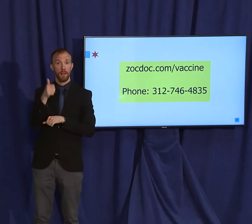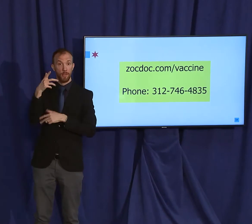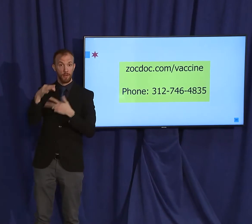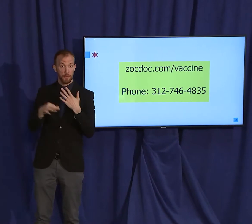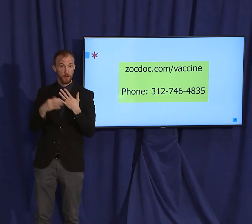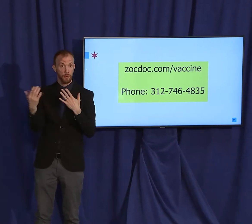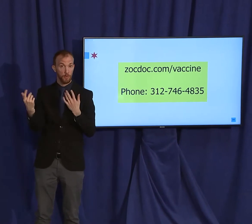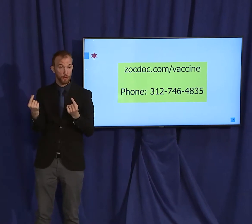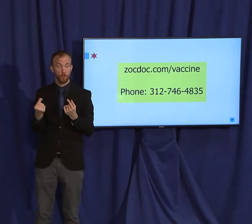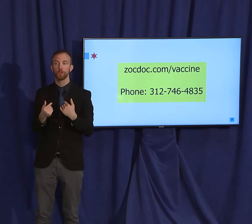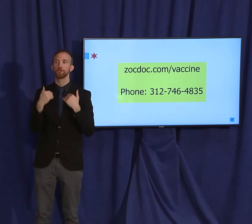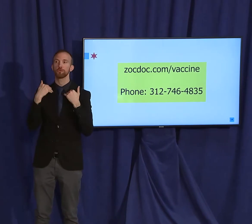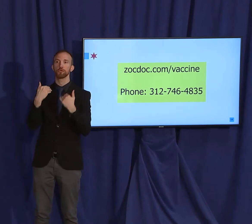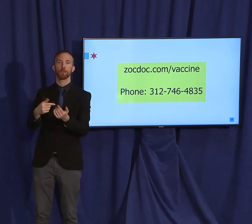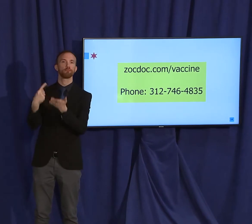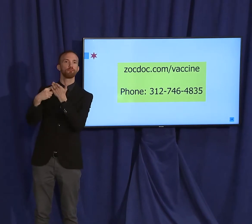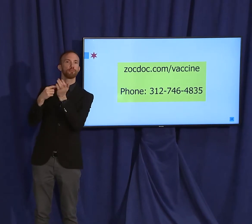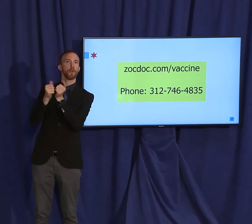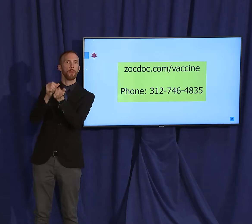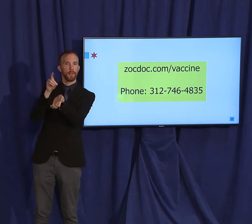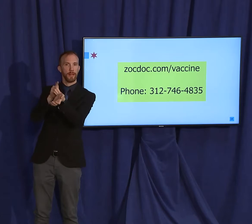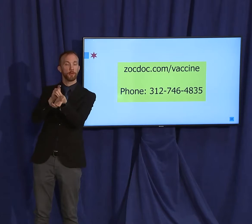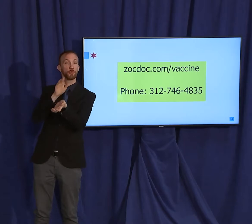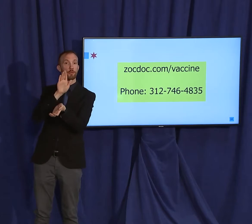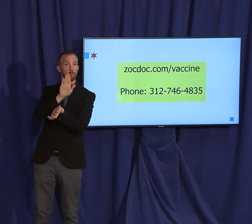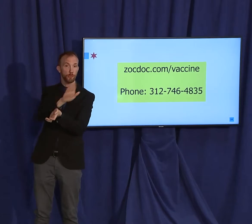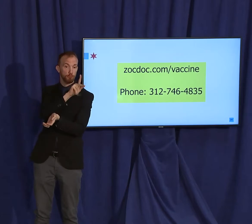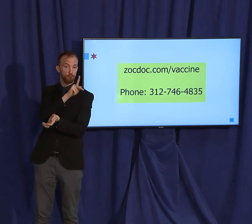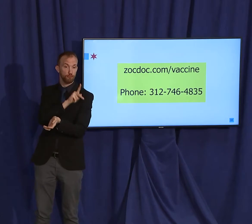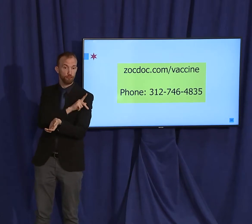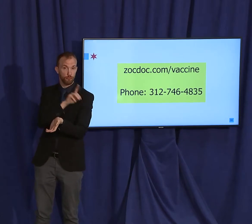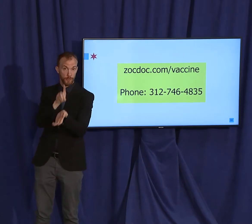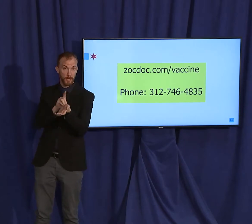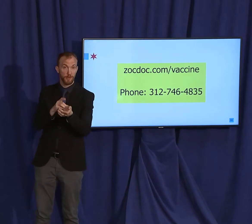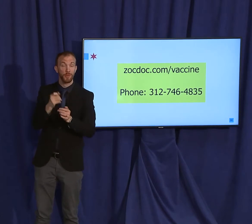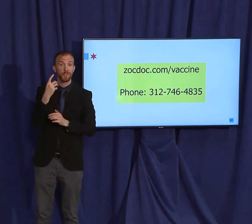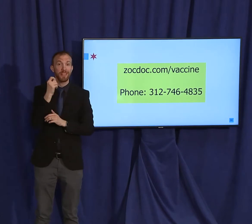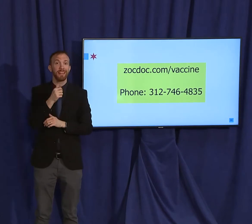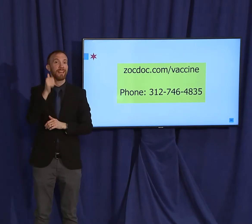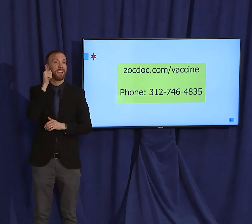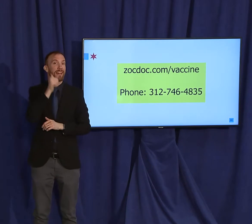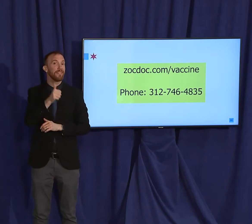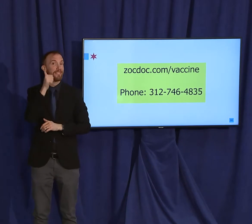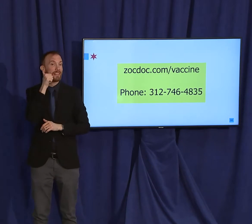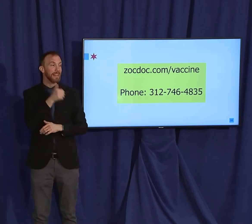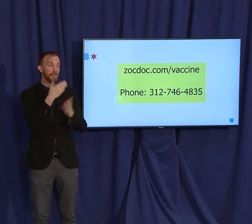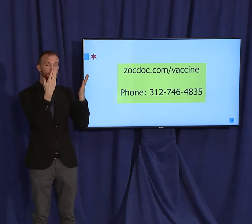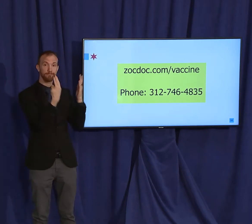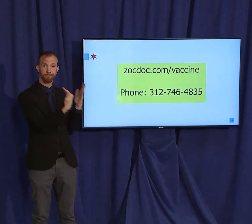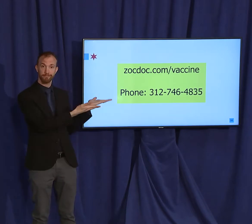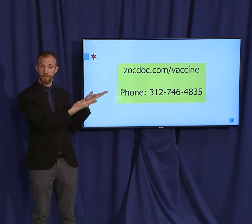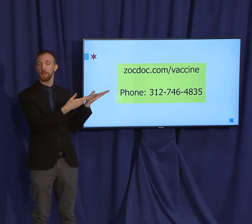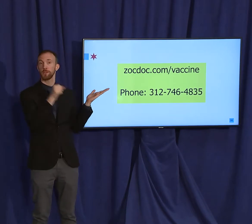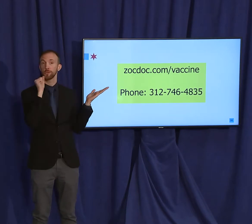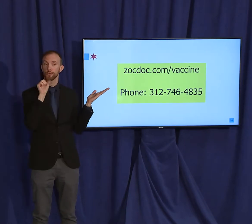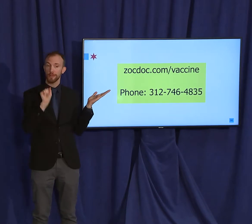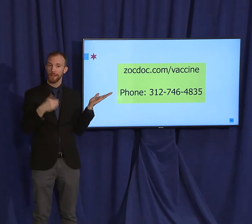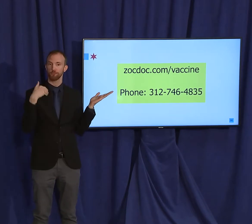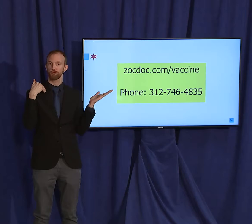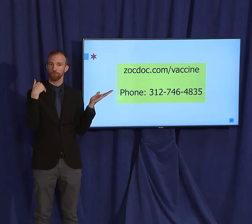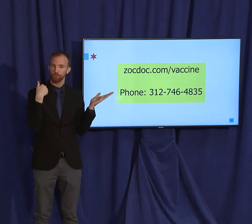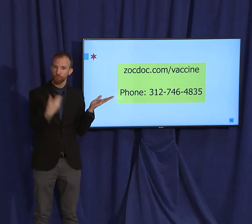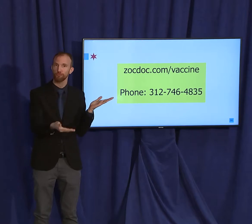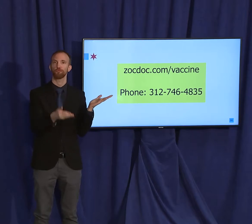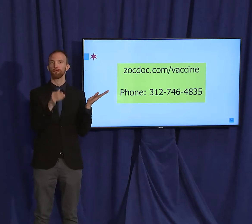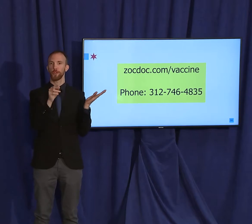your healthcare provider. So every day we do put some appointments online open to anybody in Chicago at the United Center. It's